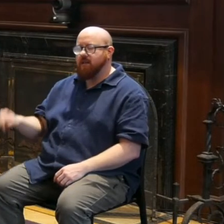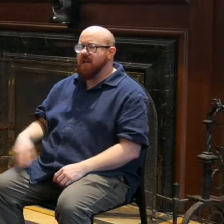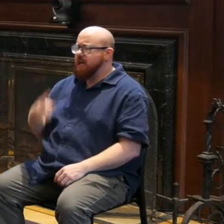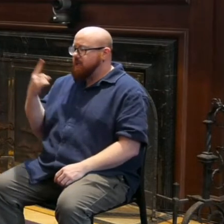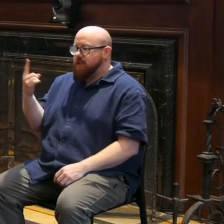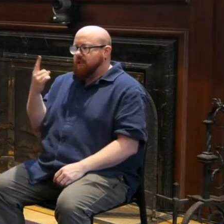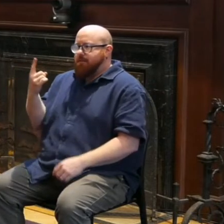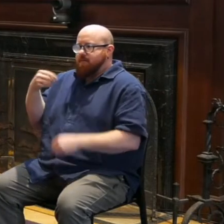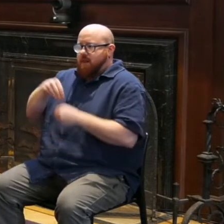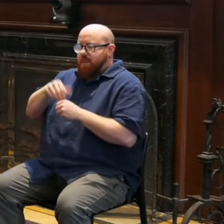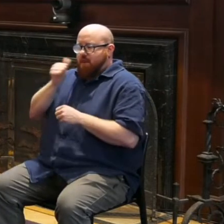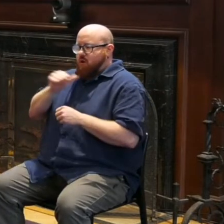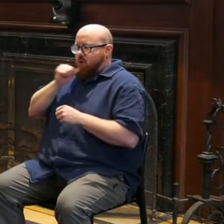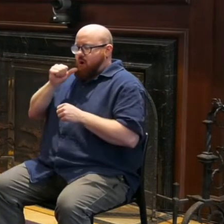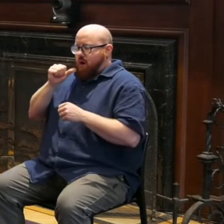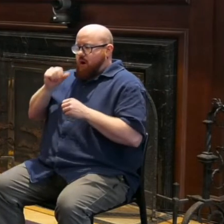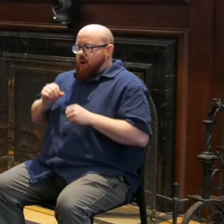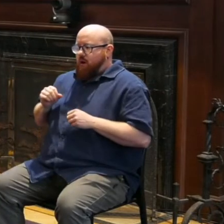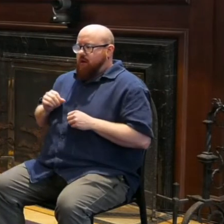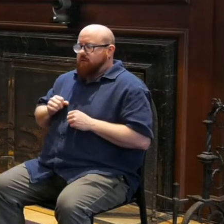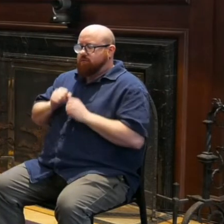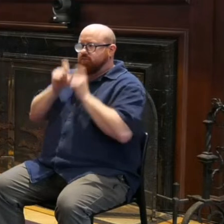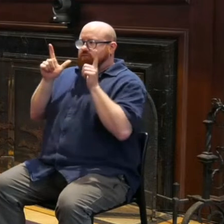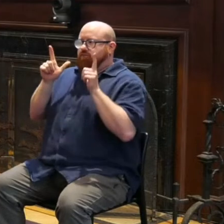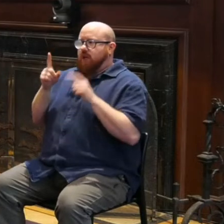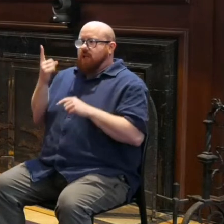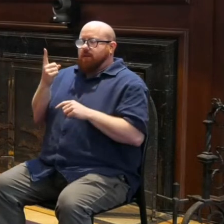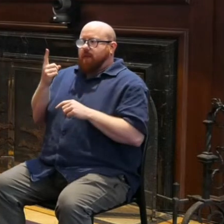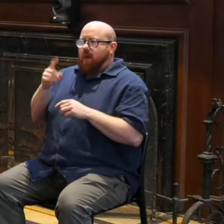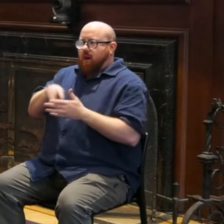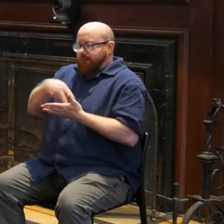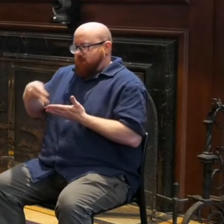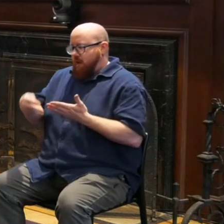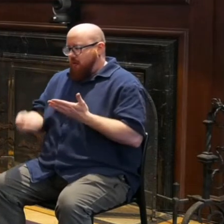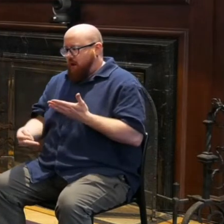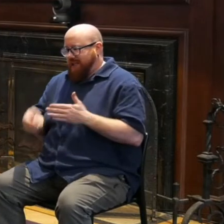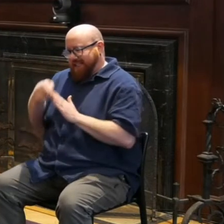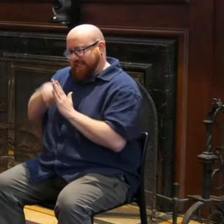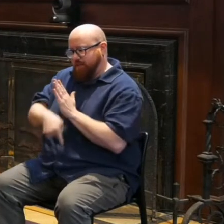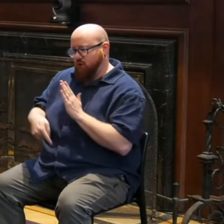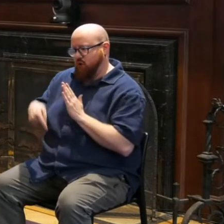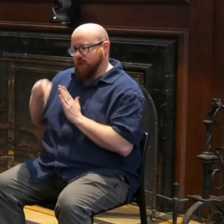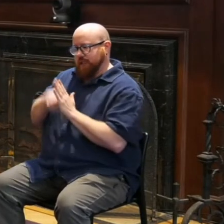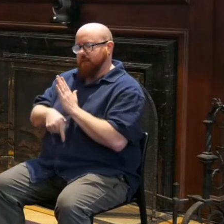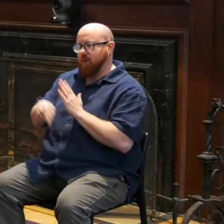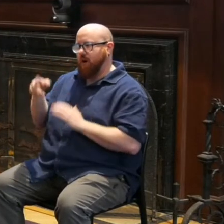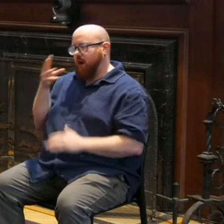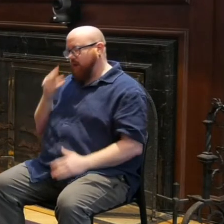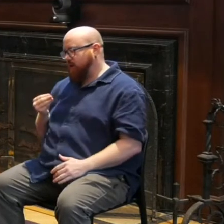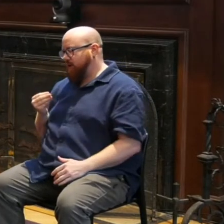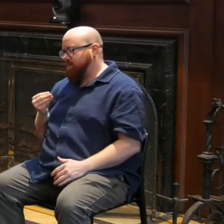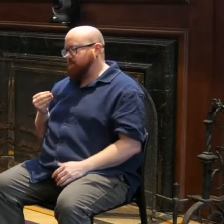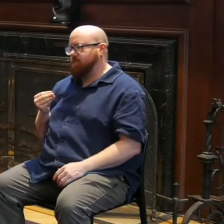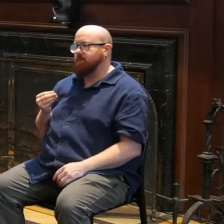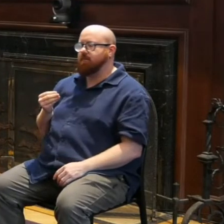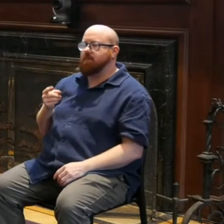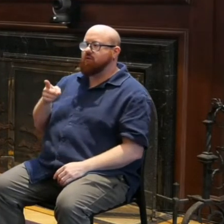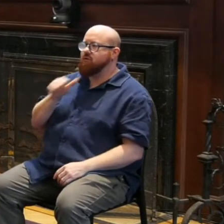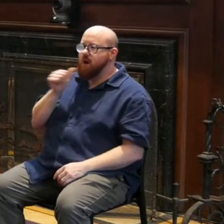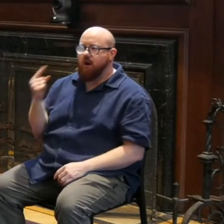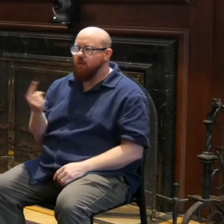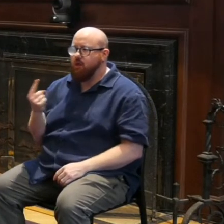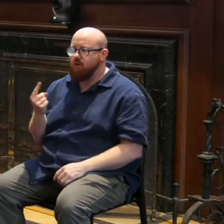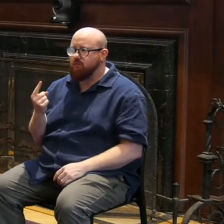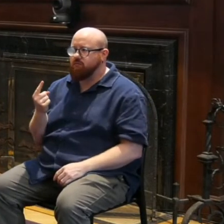falling, deeper and deeper asleep. Lucille Clifton, begin here. You are not alone.